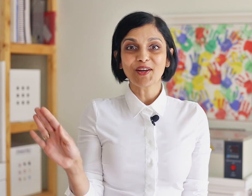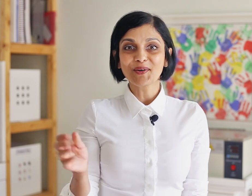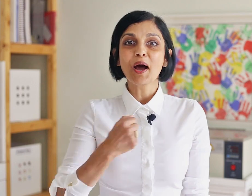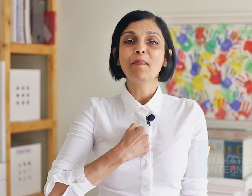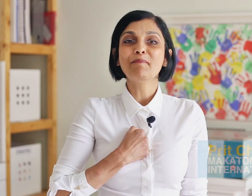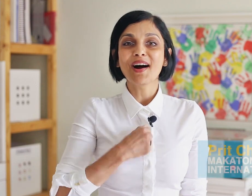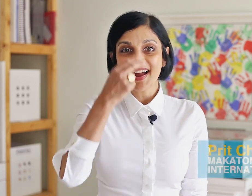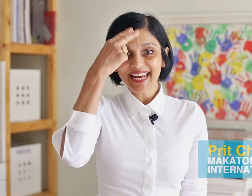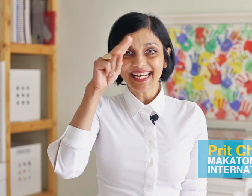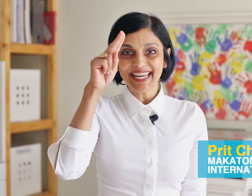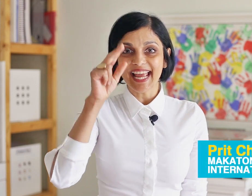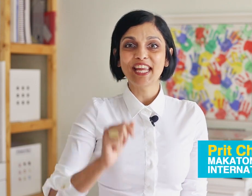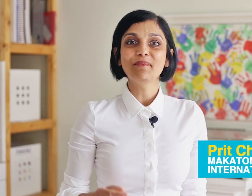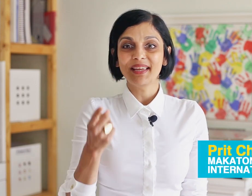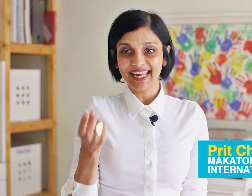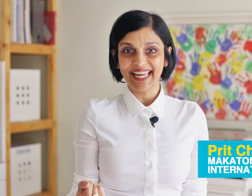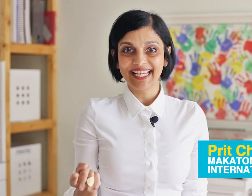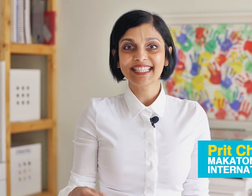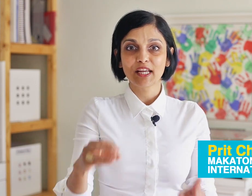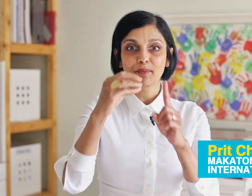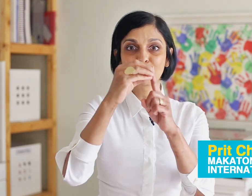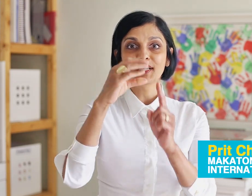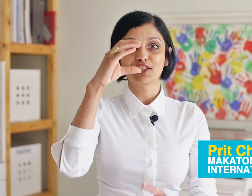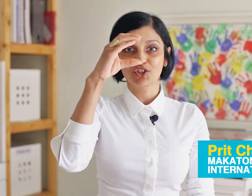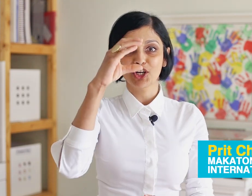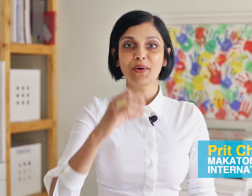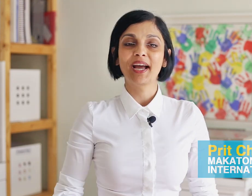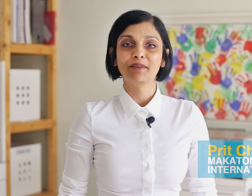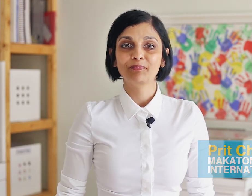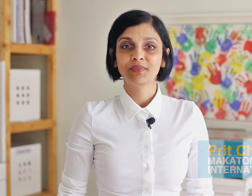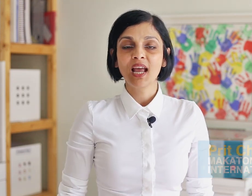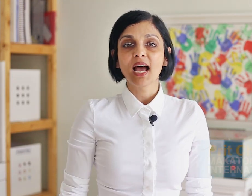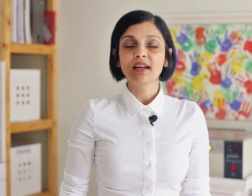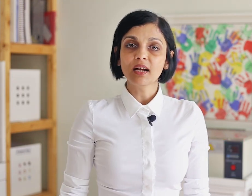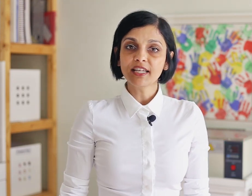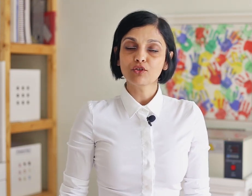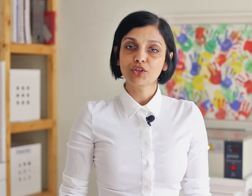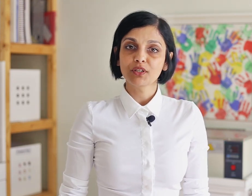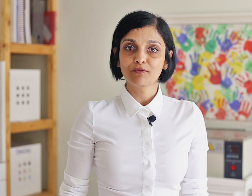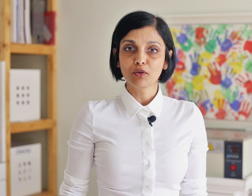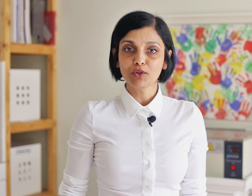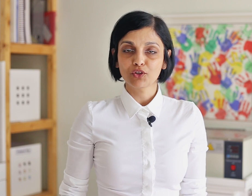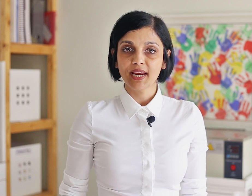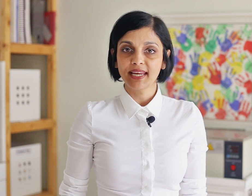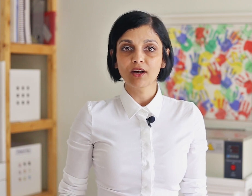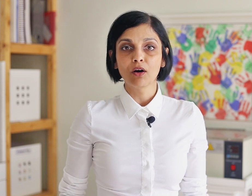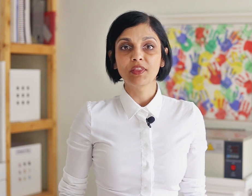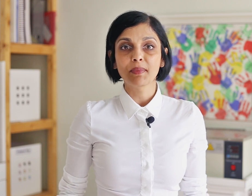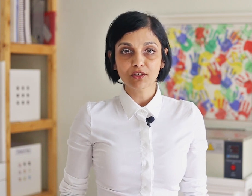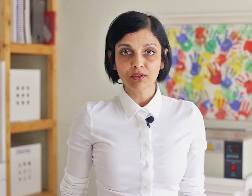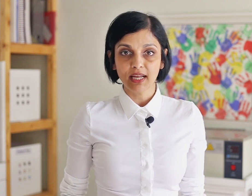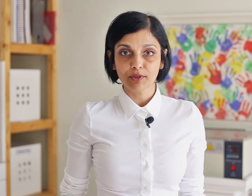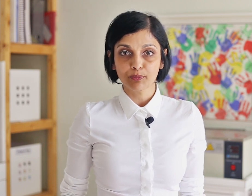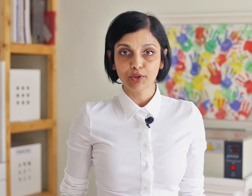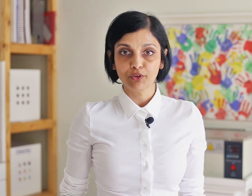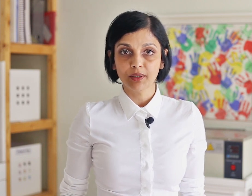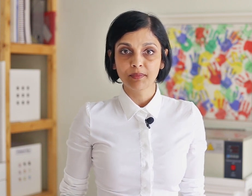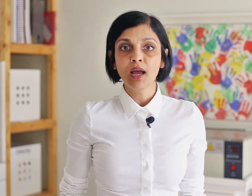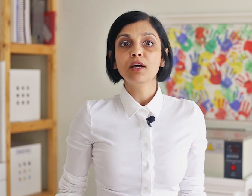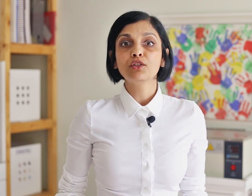Hello, my name is Prit Chouhan, and I introduced the formal training of the Makaton Language Programme to